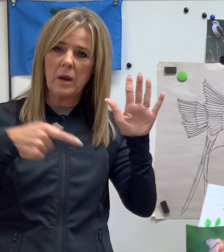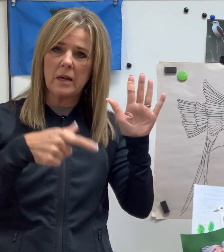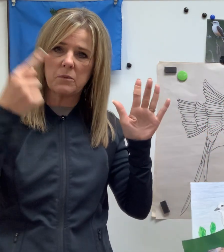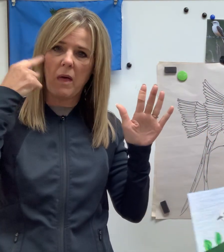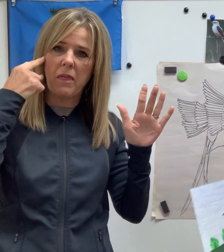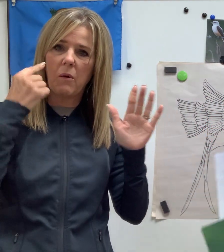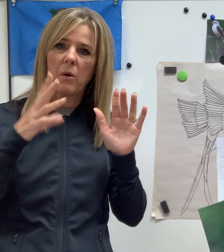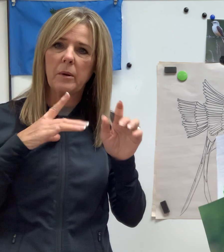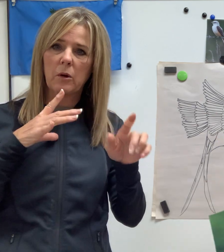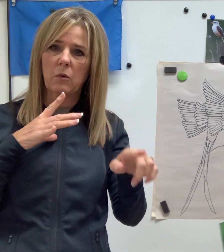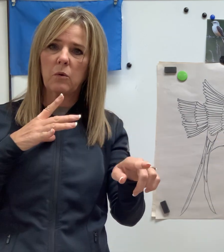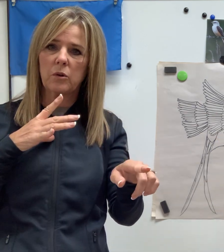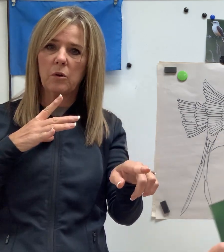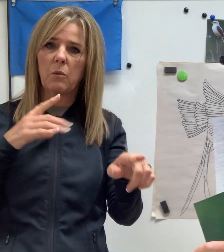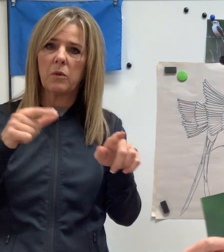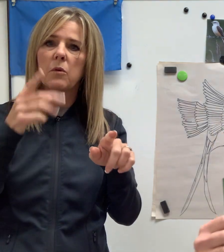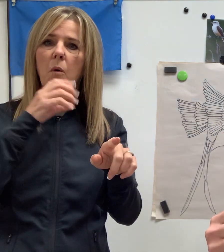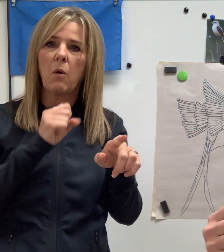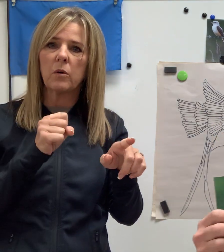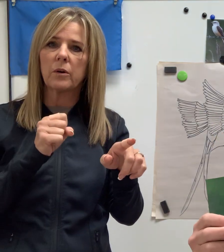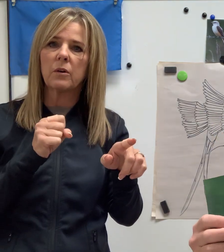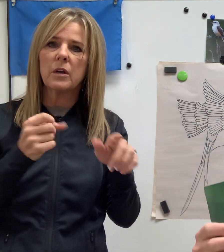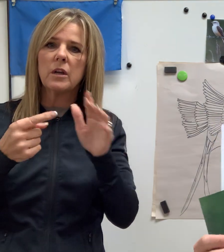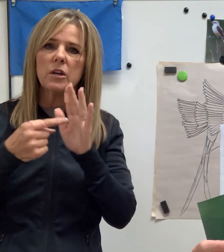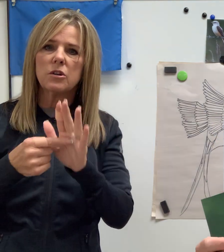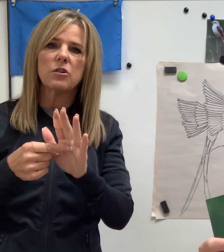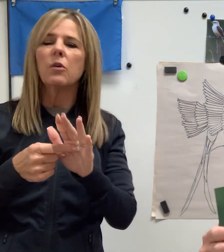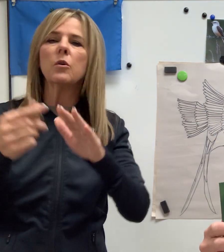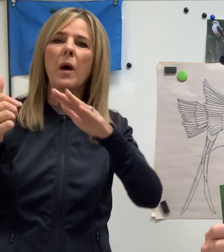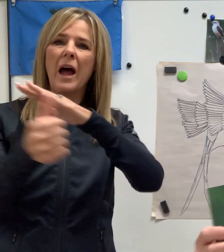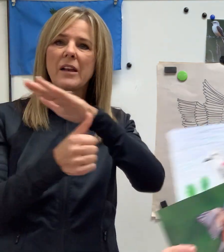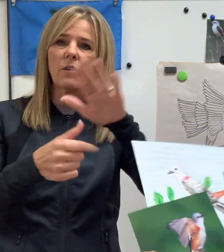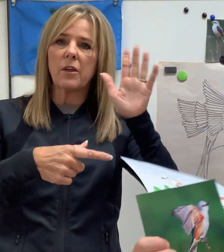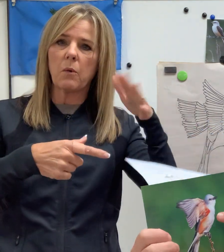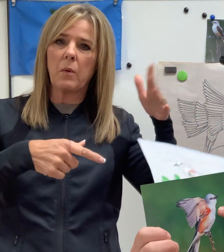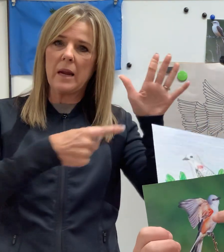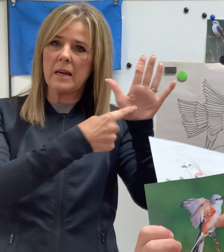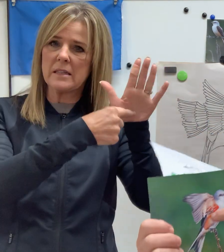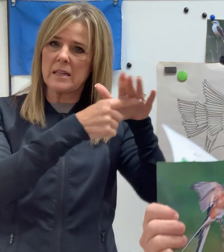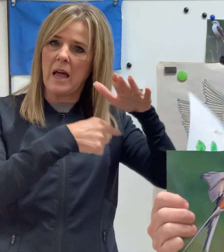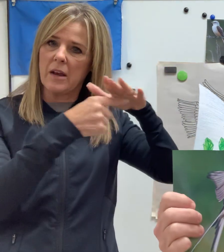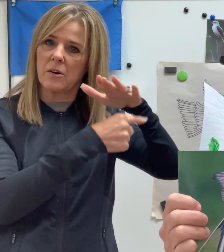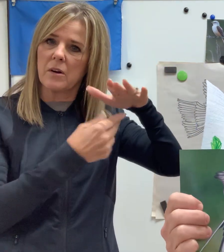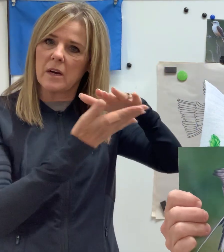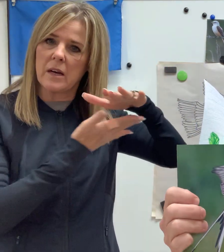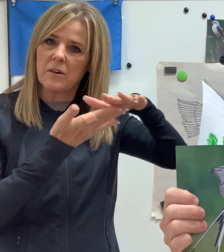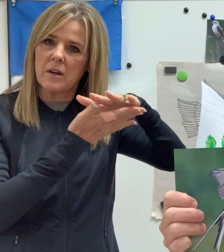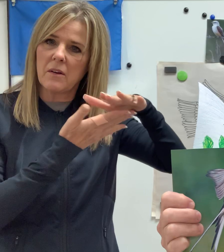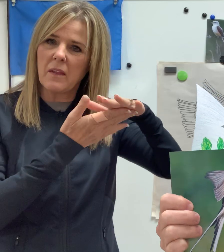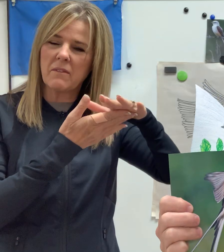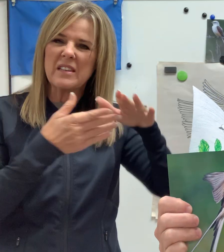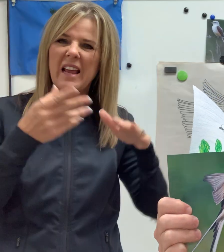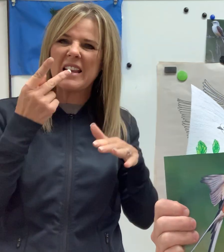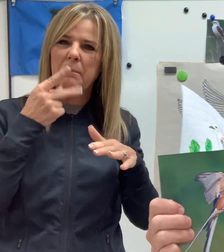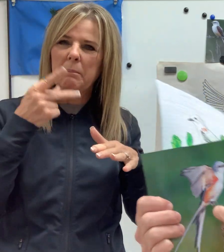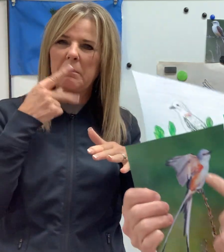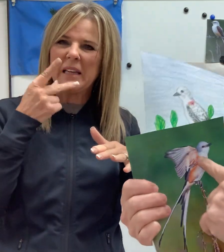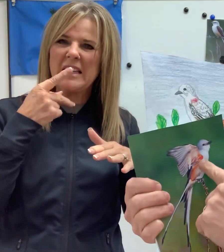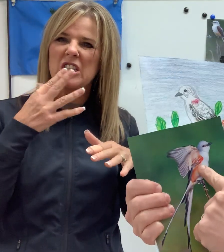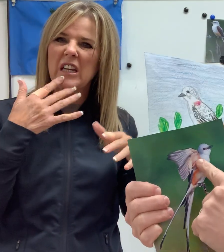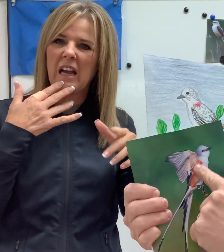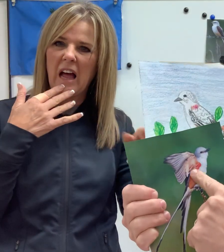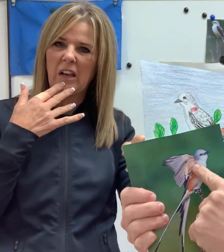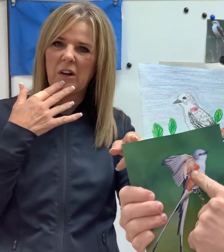thought would be cool to do with you older guys is to show you that underneath their wings, they have like this peachy pinky color, so you